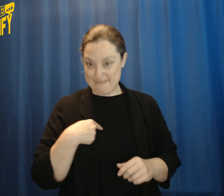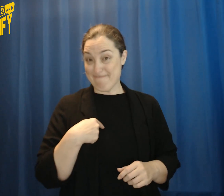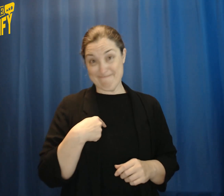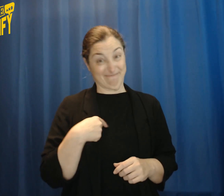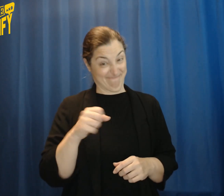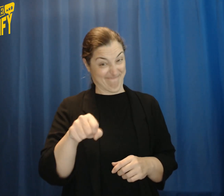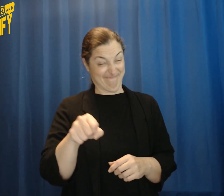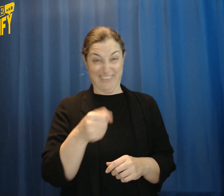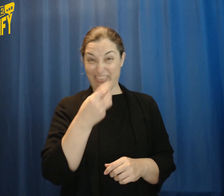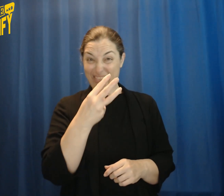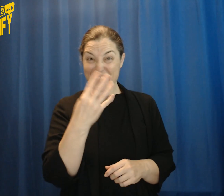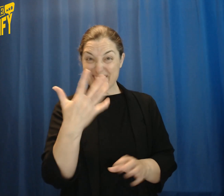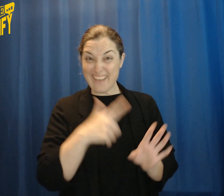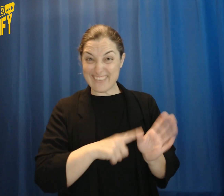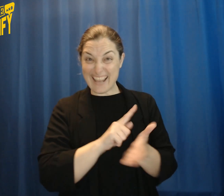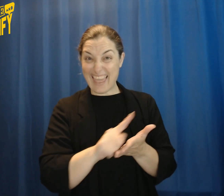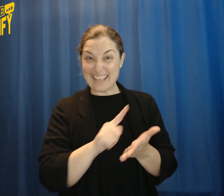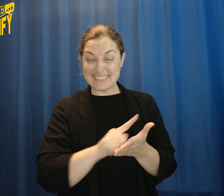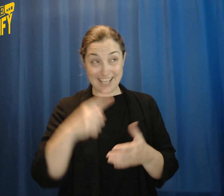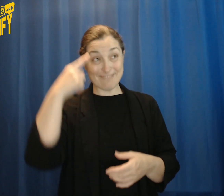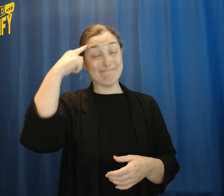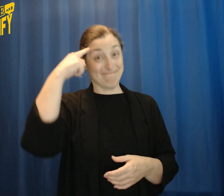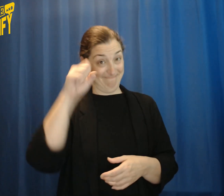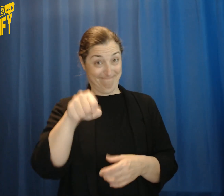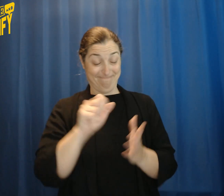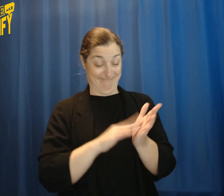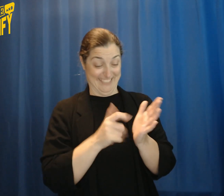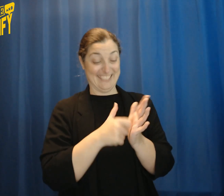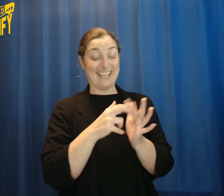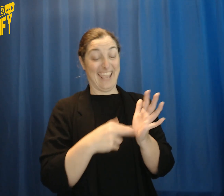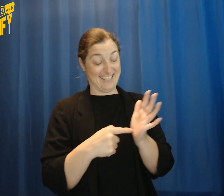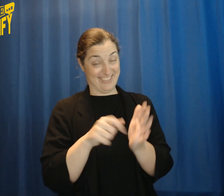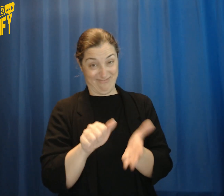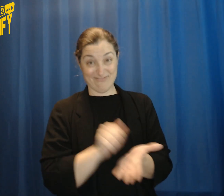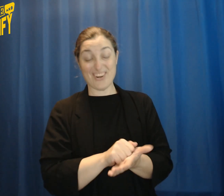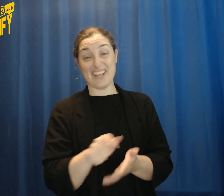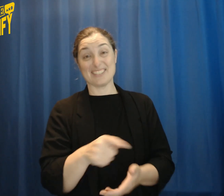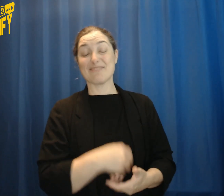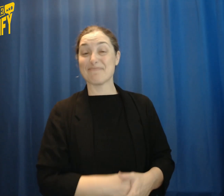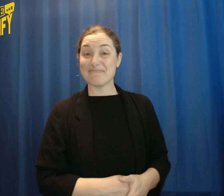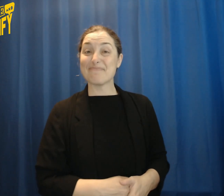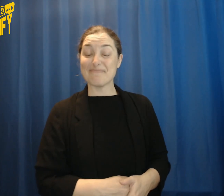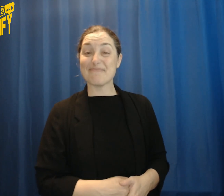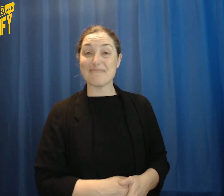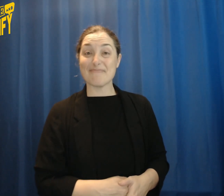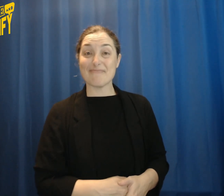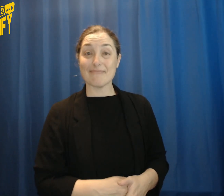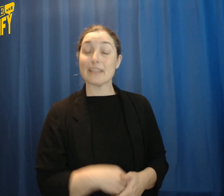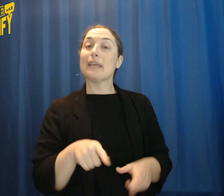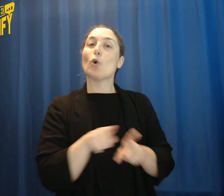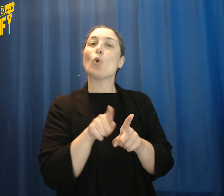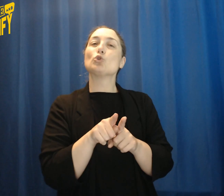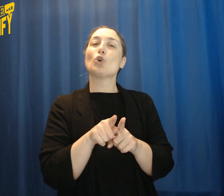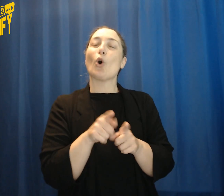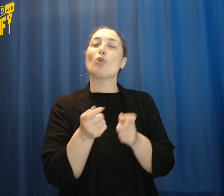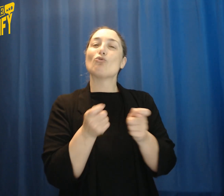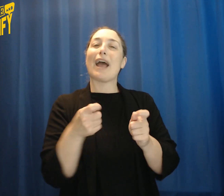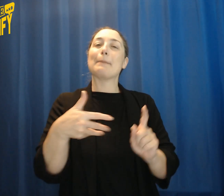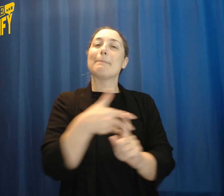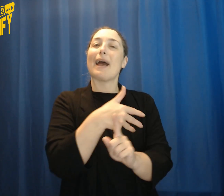35 years later, and I'm like, yes, he did. And he also ran the backstage crew. So not only was it art that I learned,